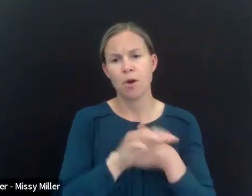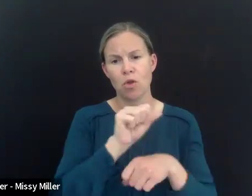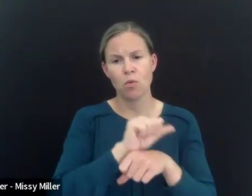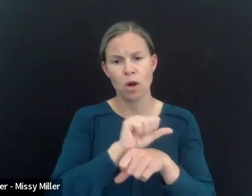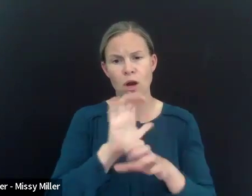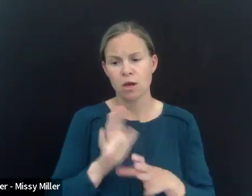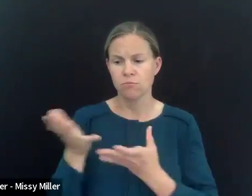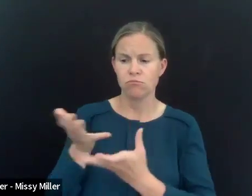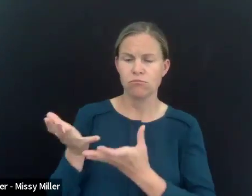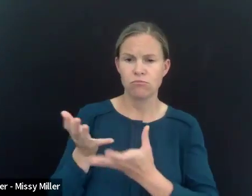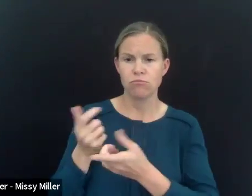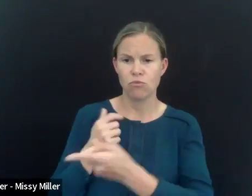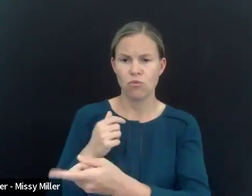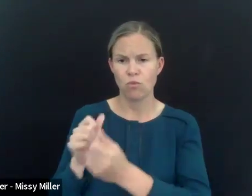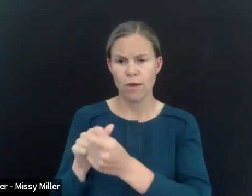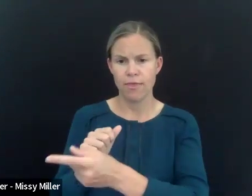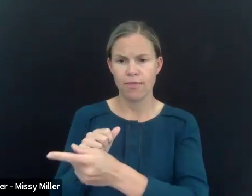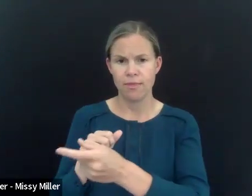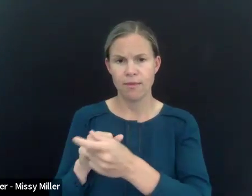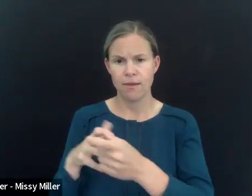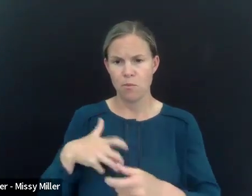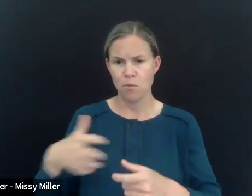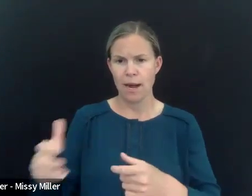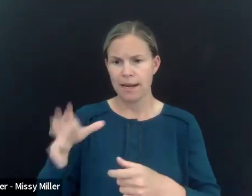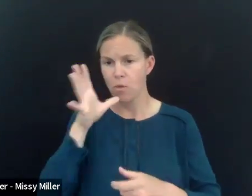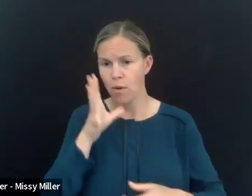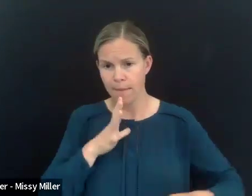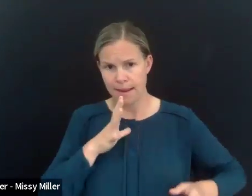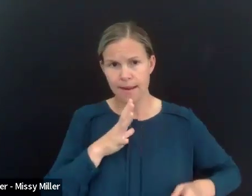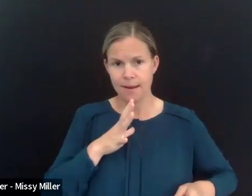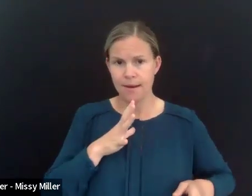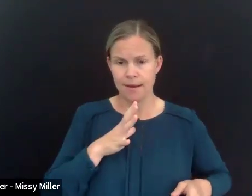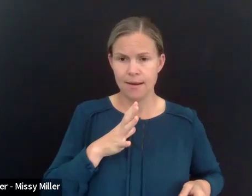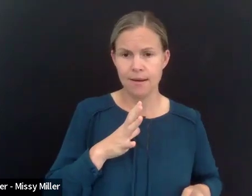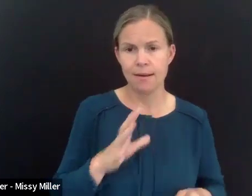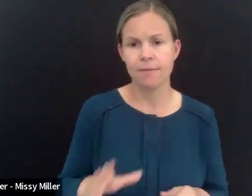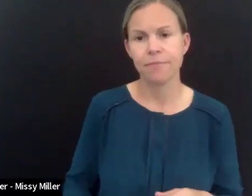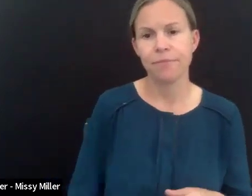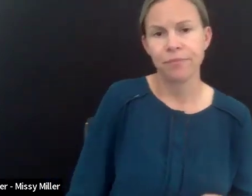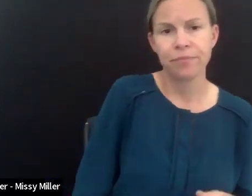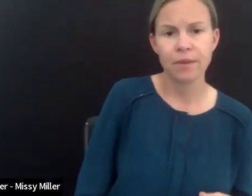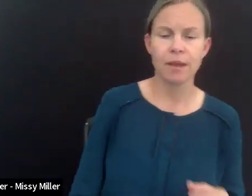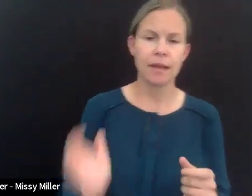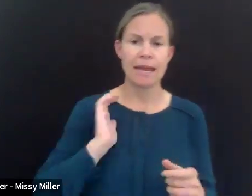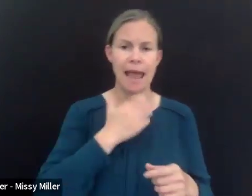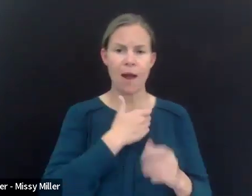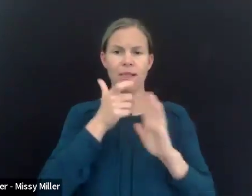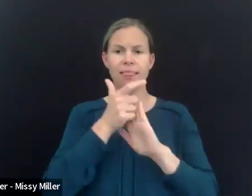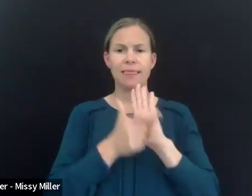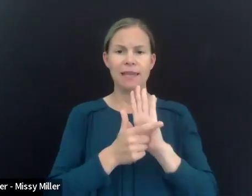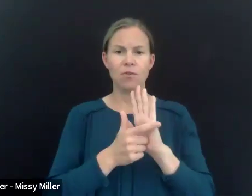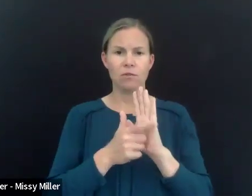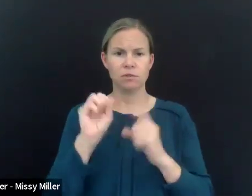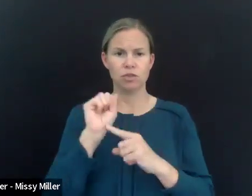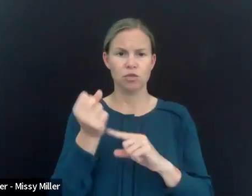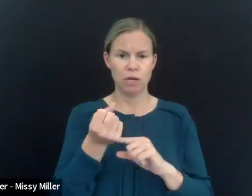people, clinicians, period, especially in our current legal landscape, as it pertains to